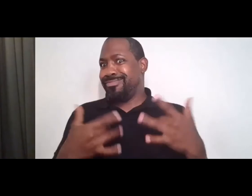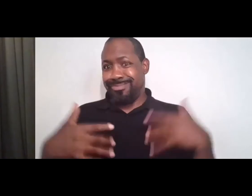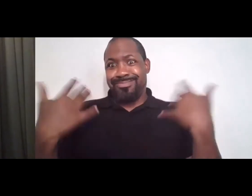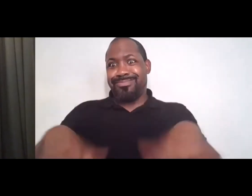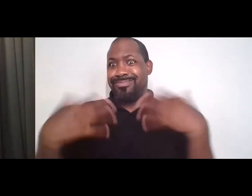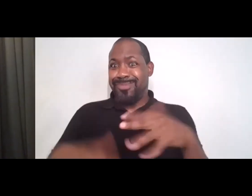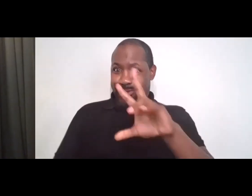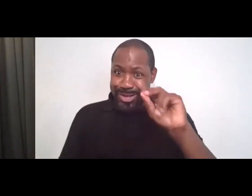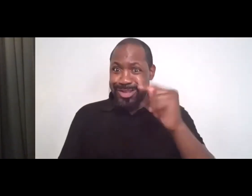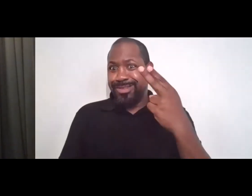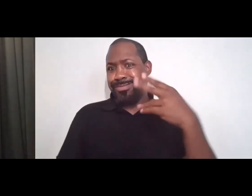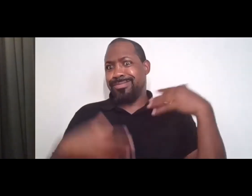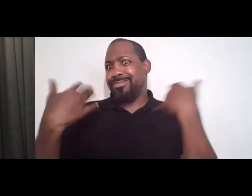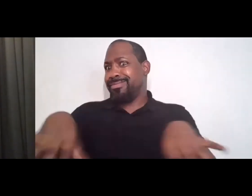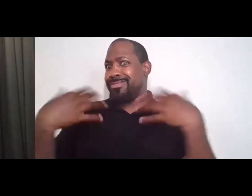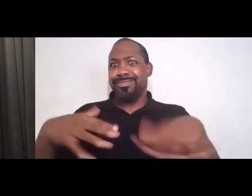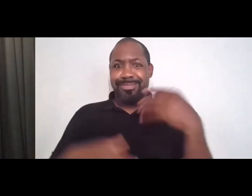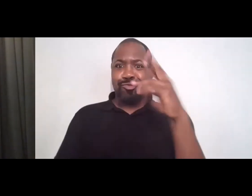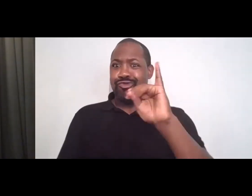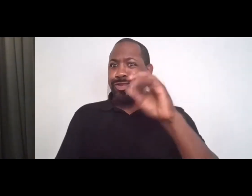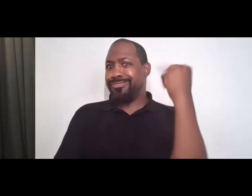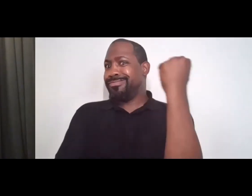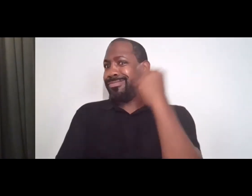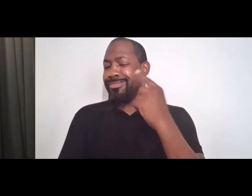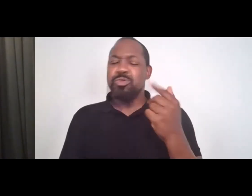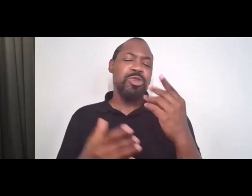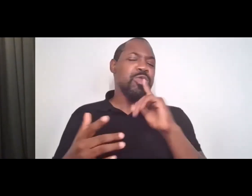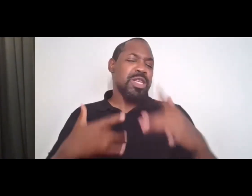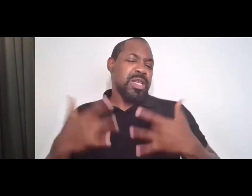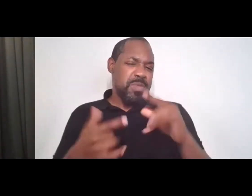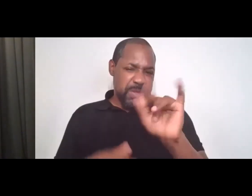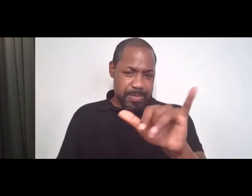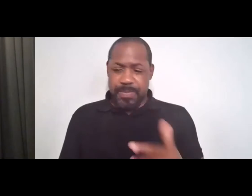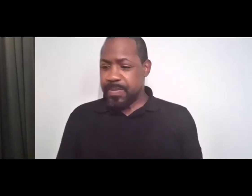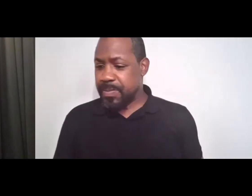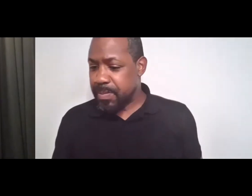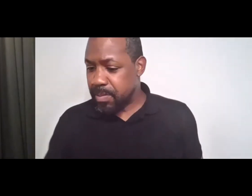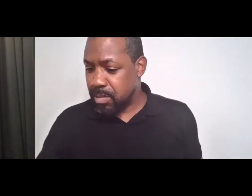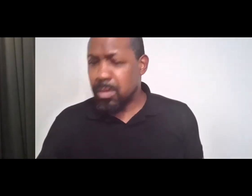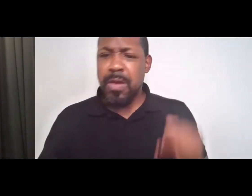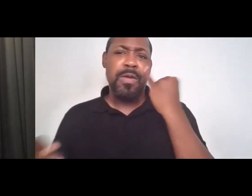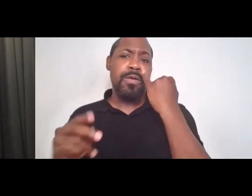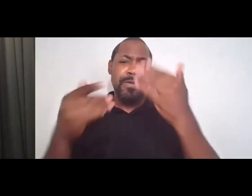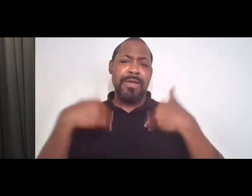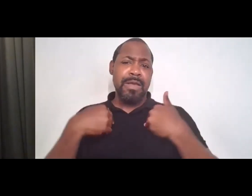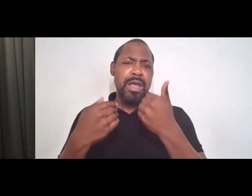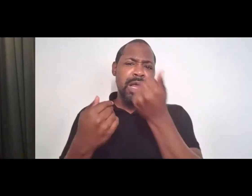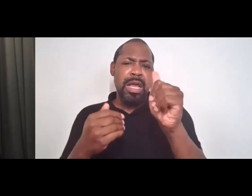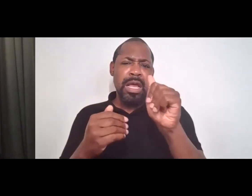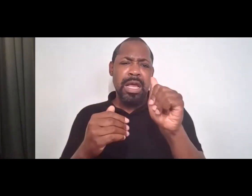anniversary. And it's very exciting. It's a big thing for us to have hit 30 years. So I'm excited about that.